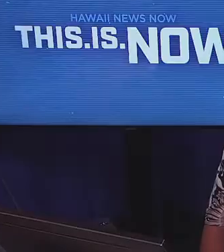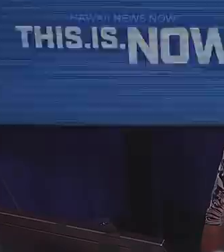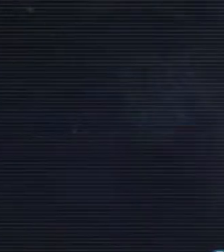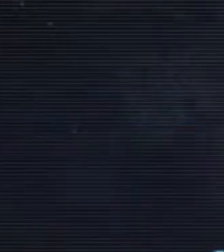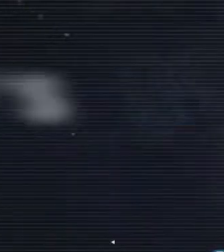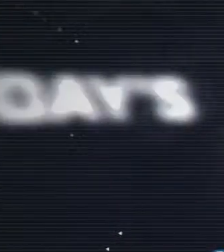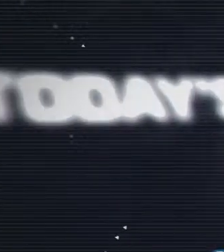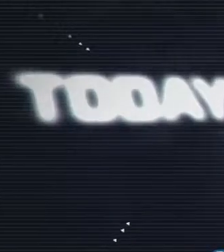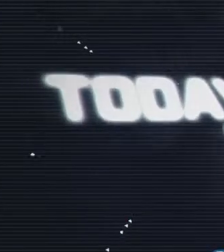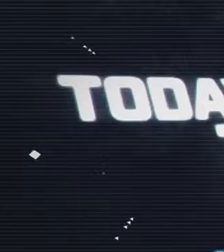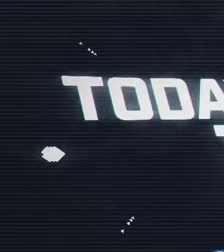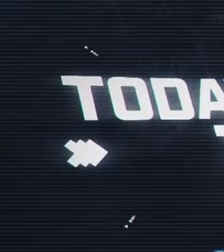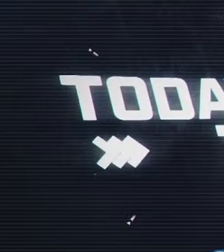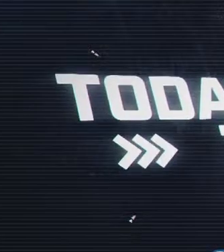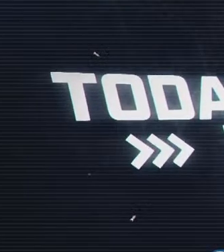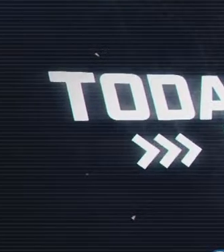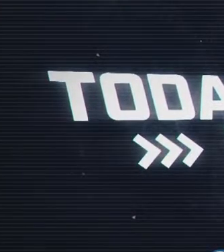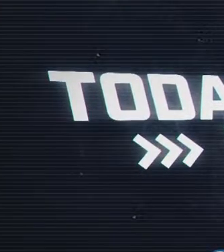day.